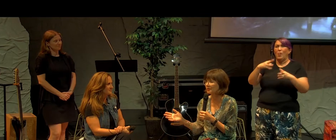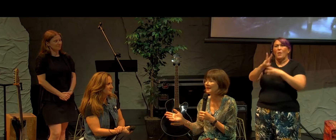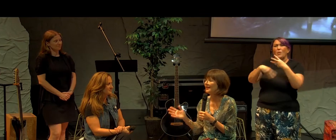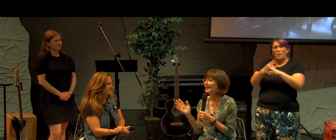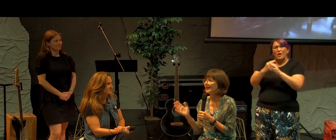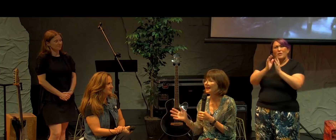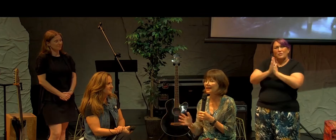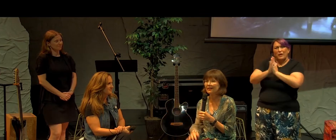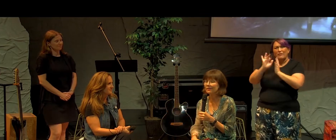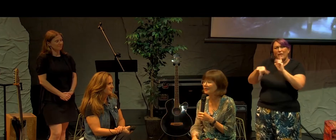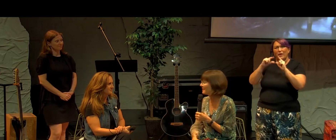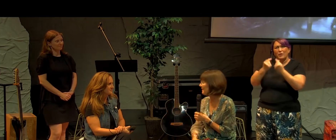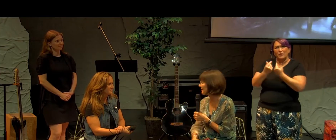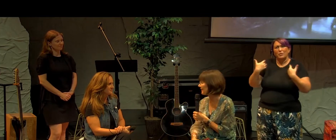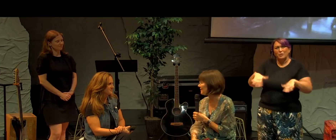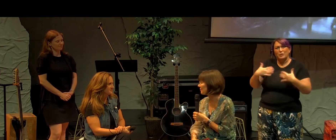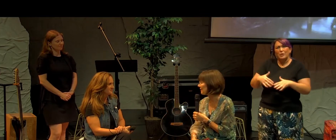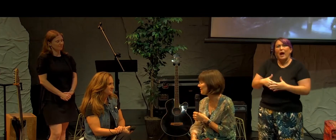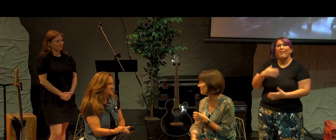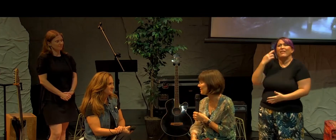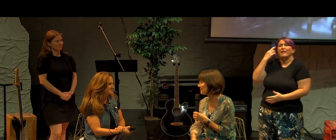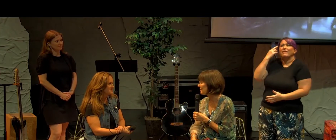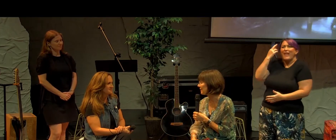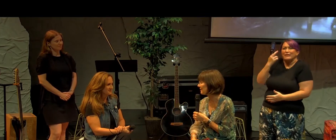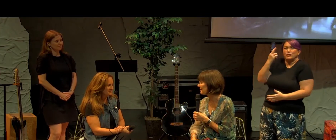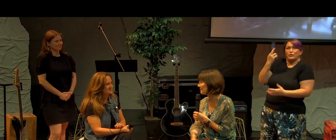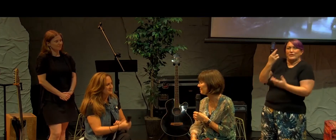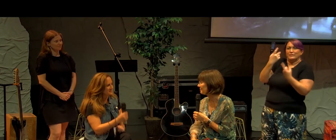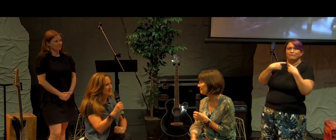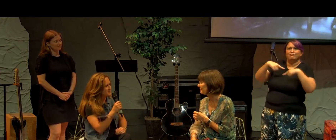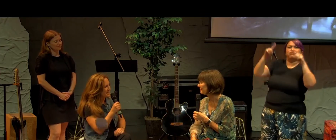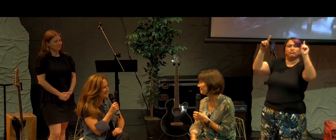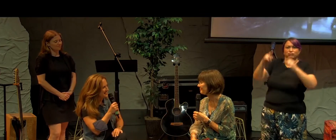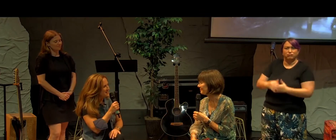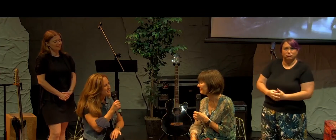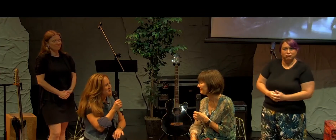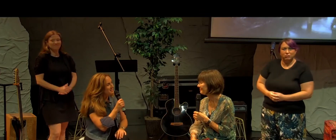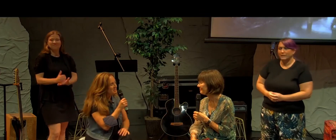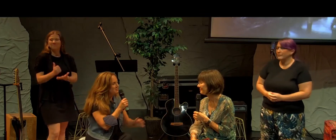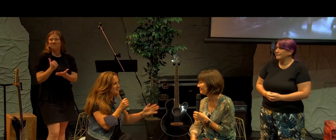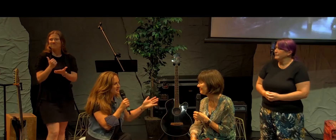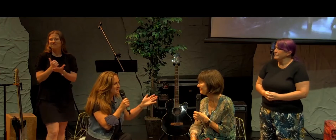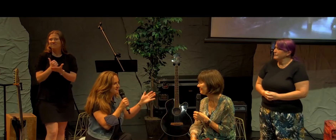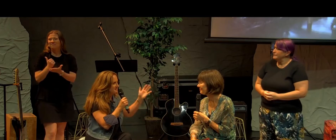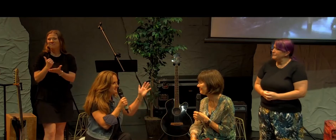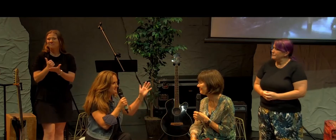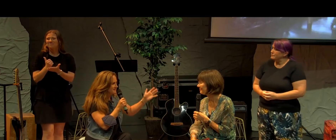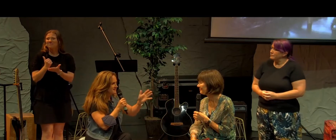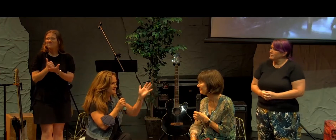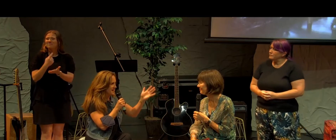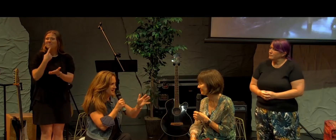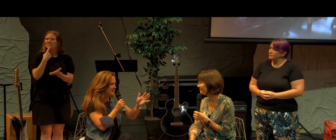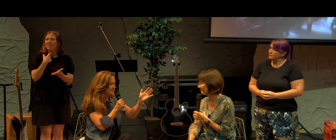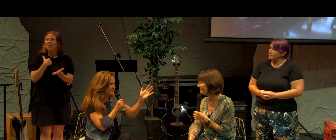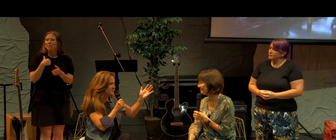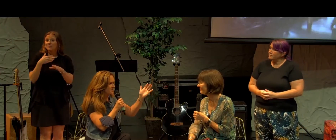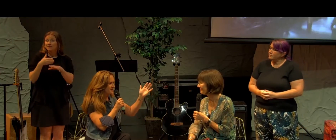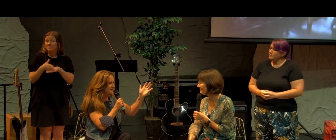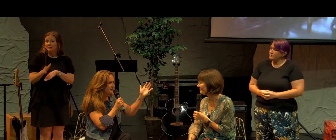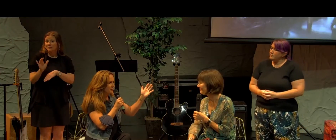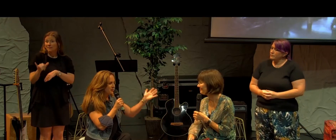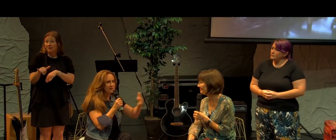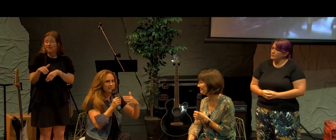group. And I really think that that's what made the difference, to be honest. Amen. Well, can you tell us since then,